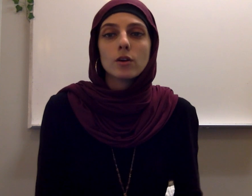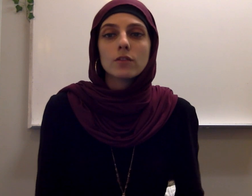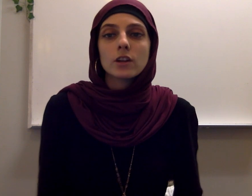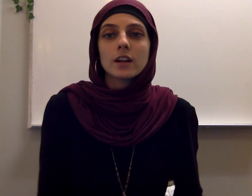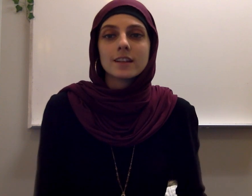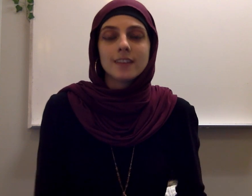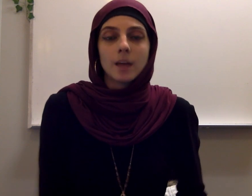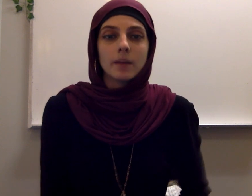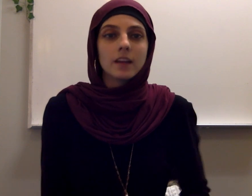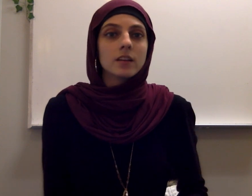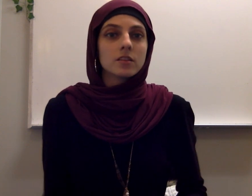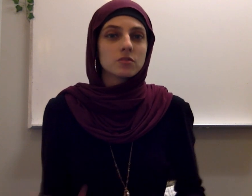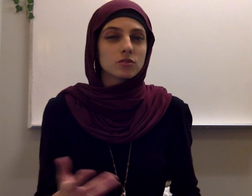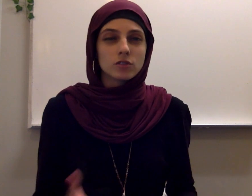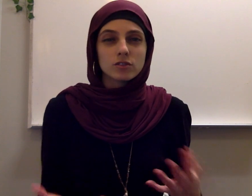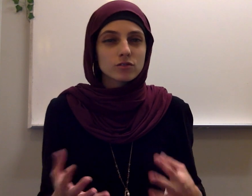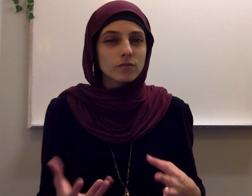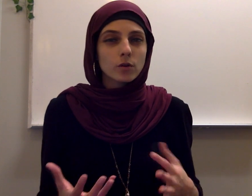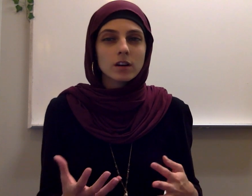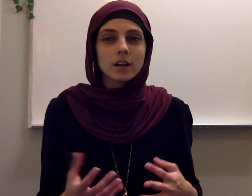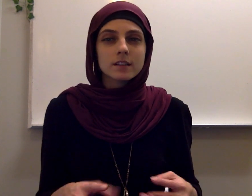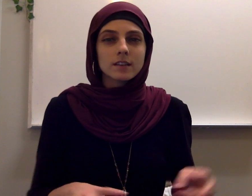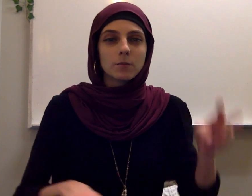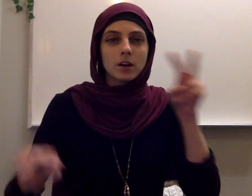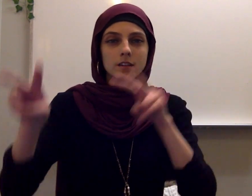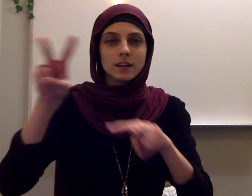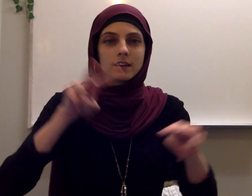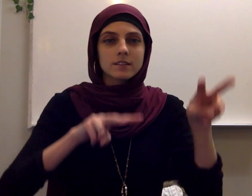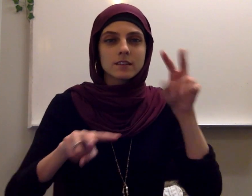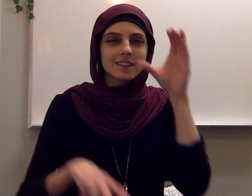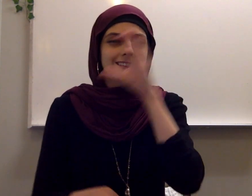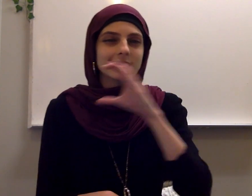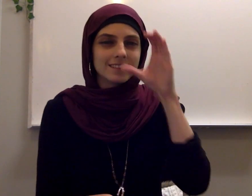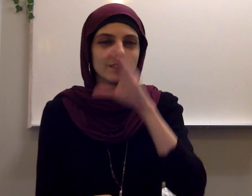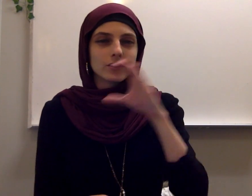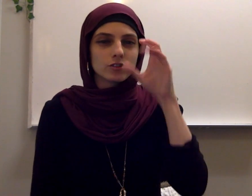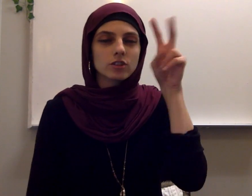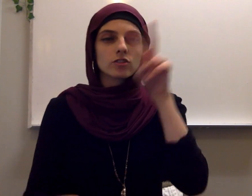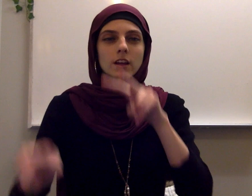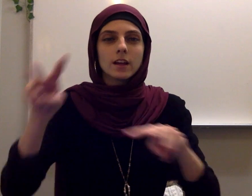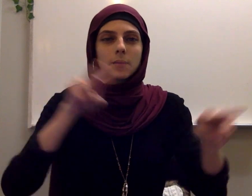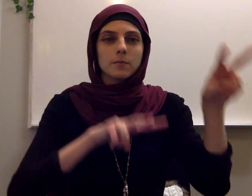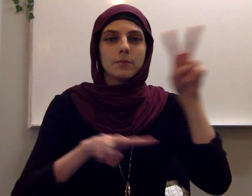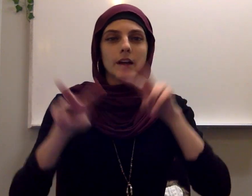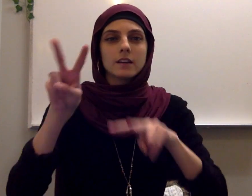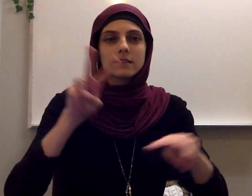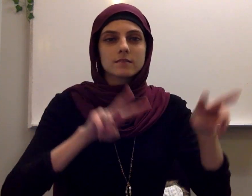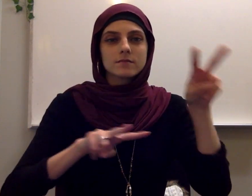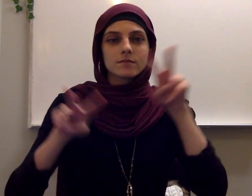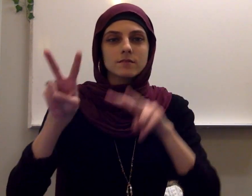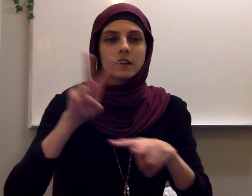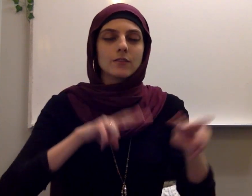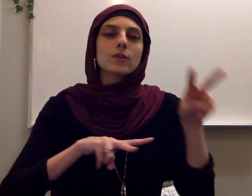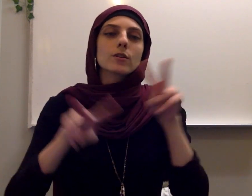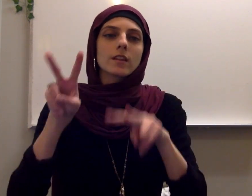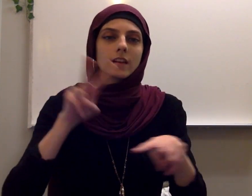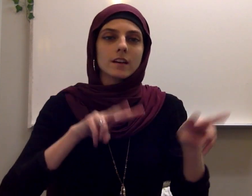over, examine, search for in some contexts. This is the sign for search, but if you go to